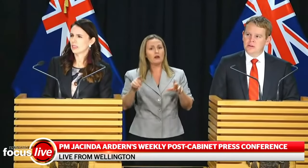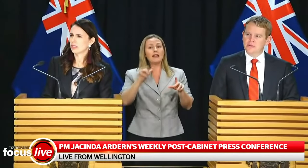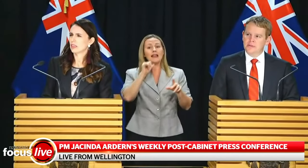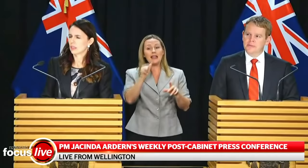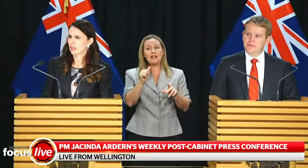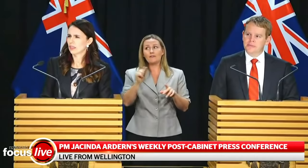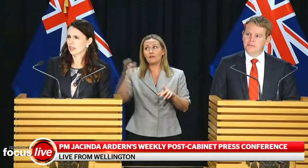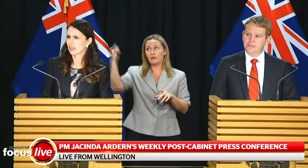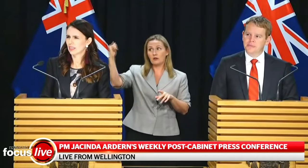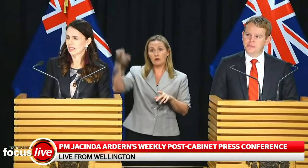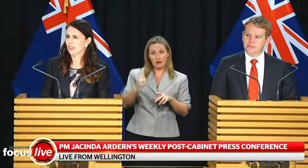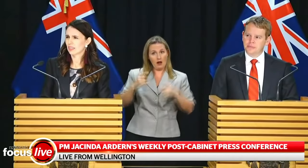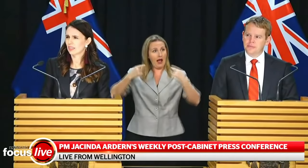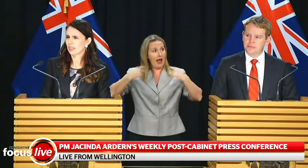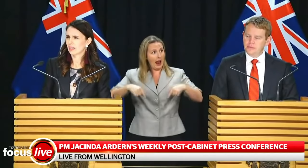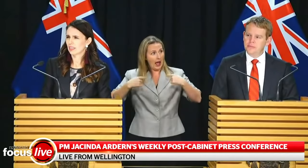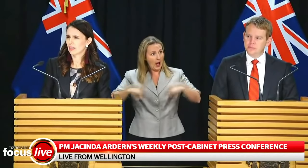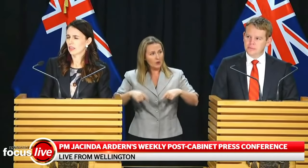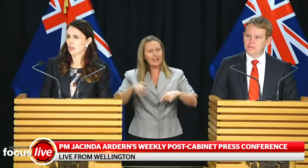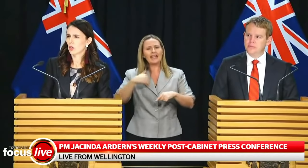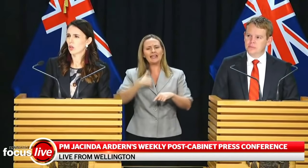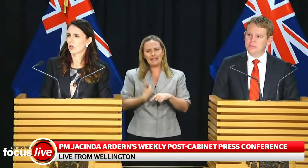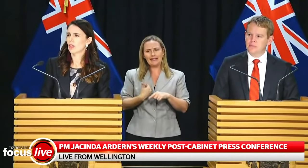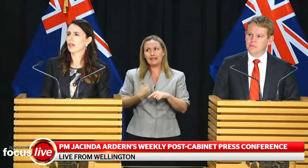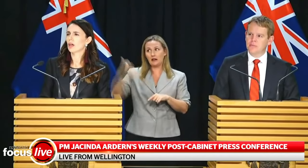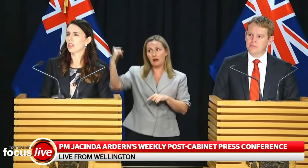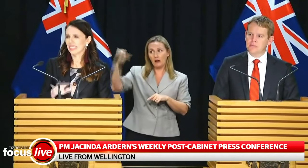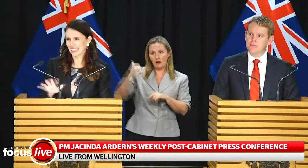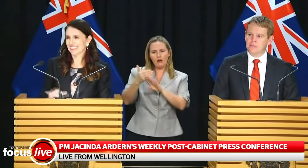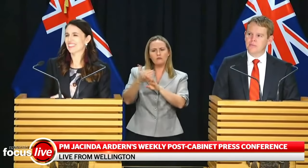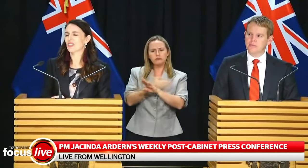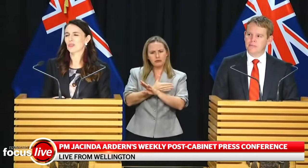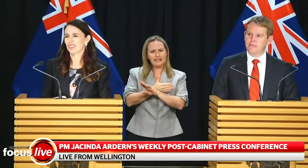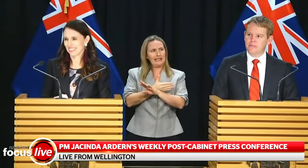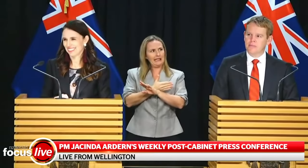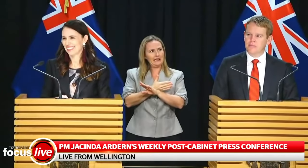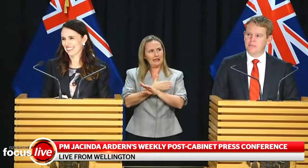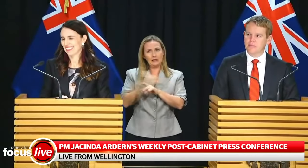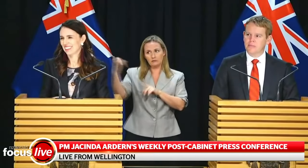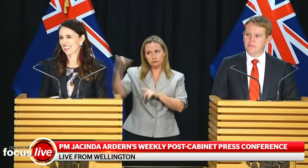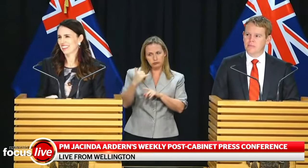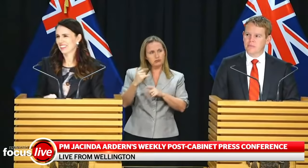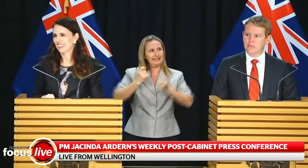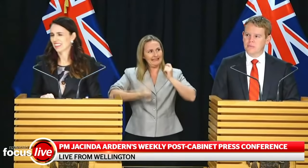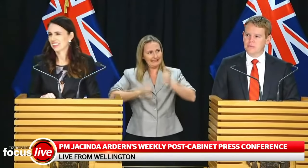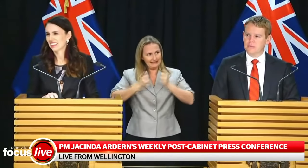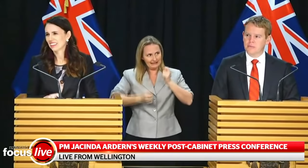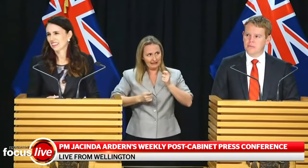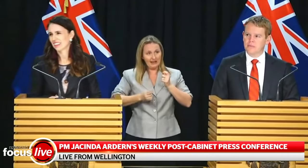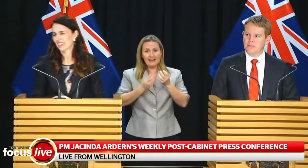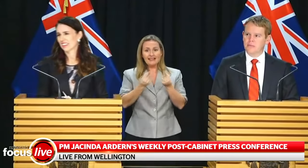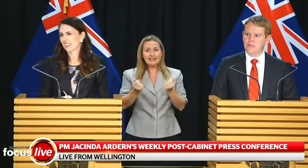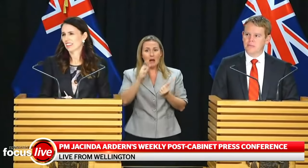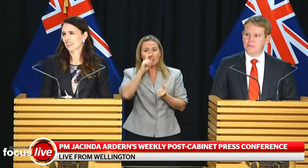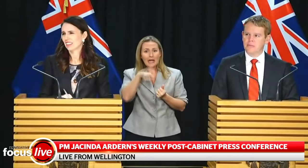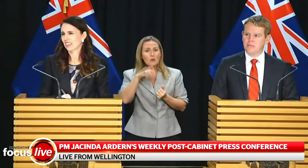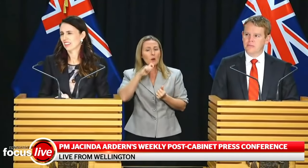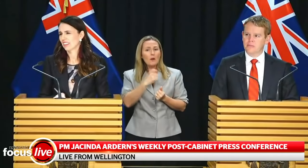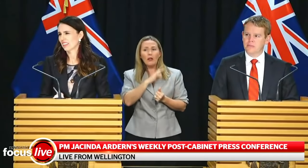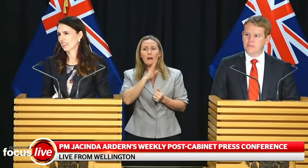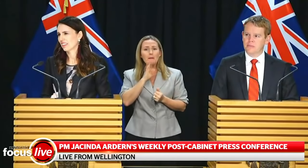tomorrow, you need to get a pre-departure test, you need to get the result back, it all takes time. Yes. Are we likely to have Kiwis who are going to end up missing flights